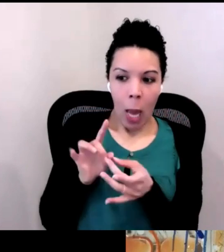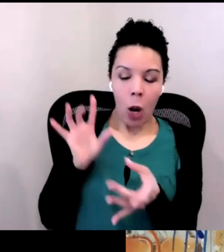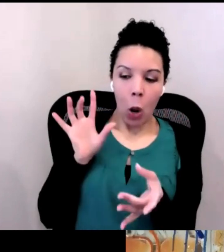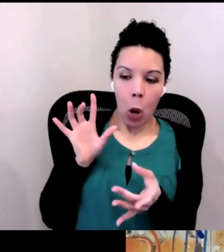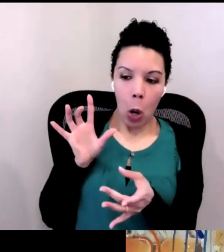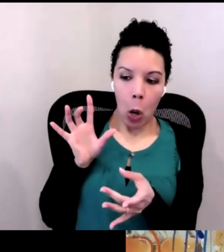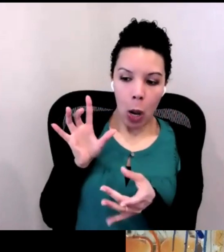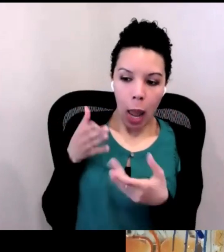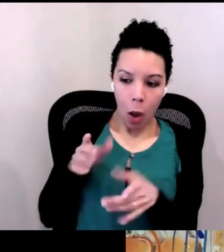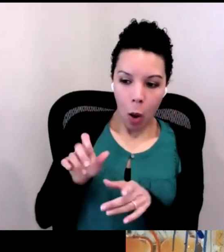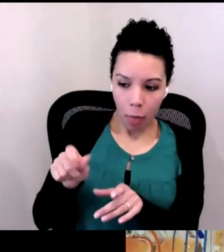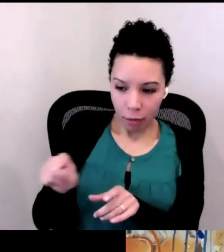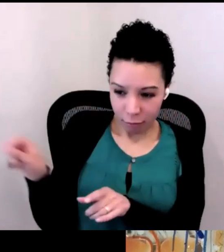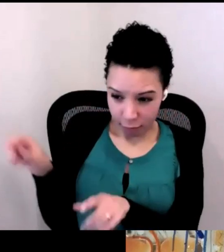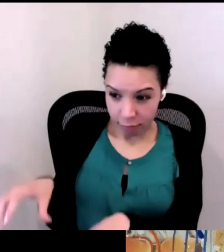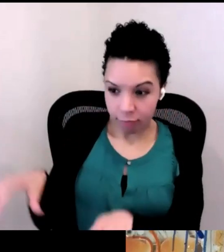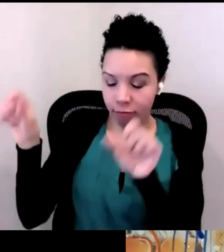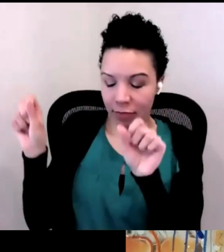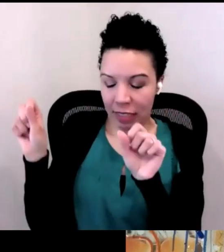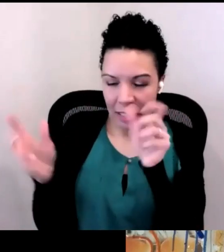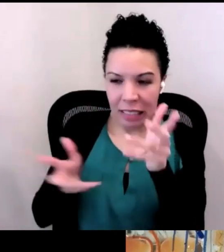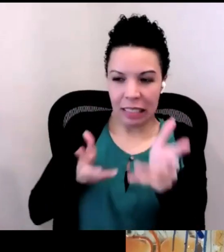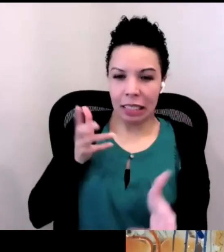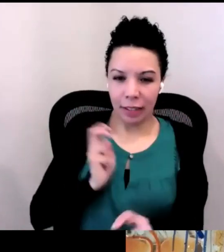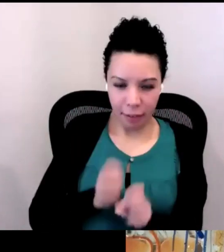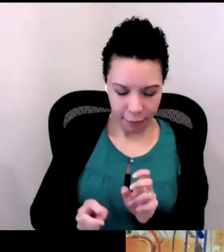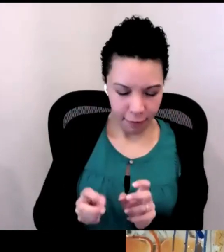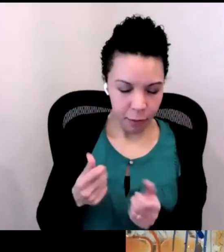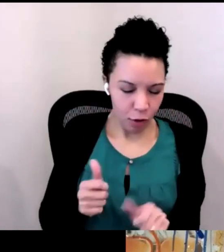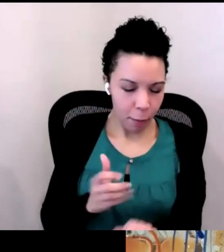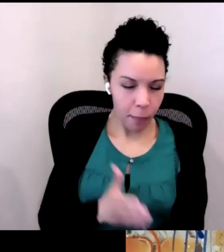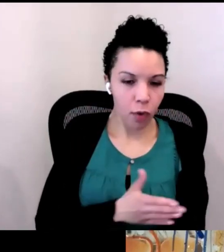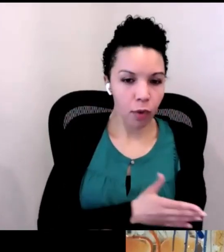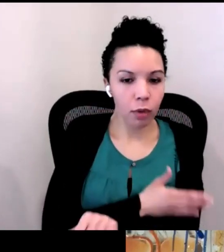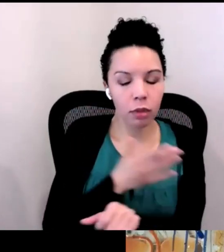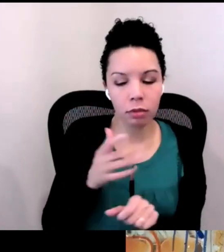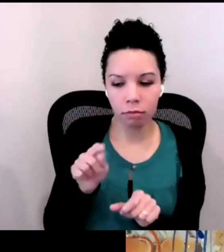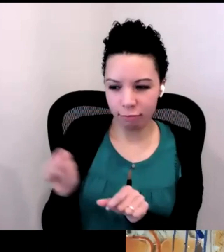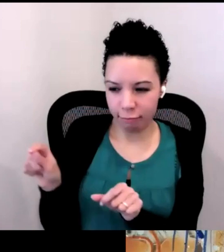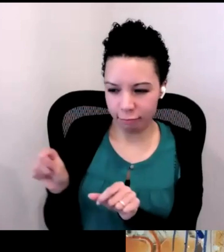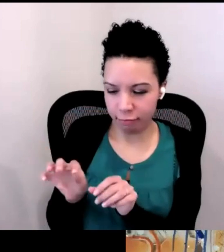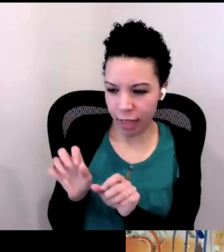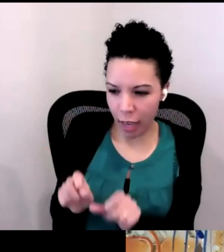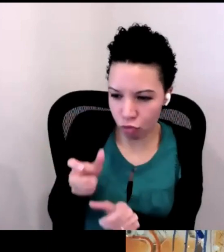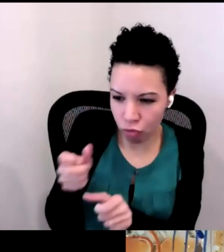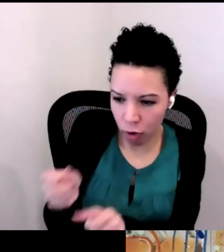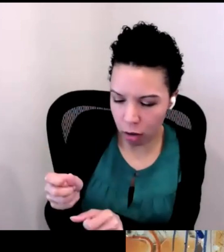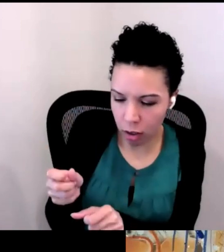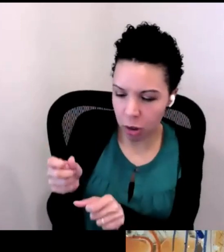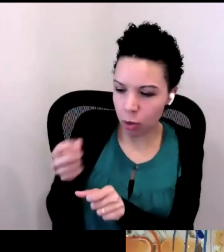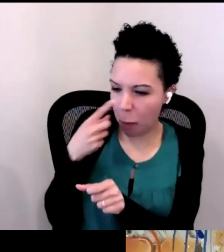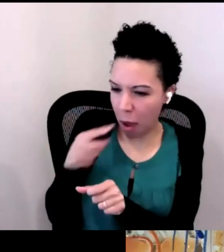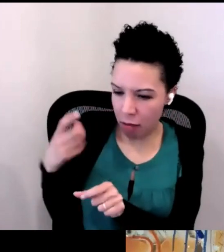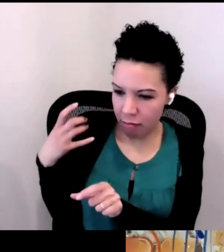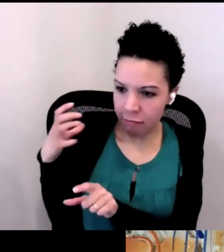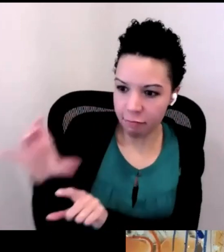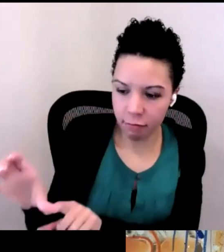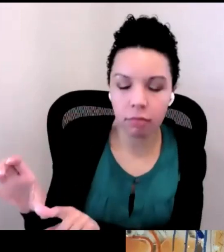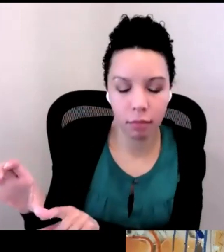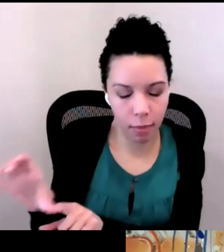and finding the people who you can really trust to hand things off to is very important. Let me ask more about that question